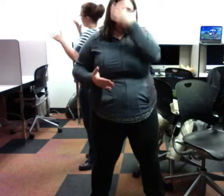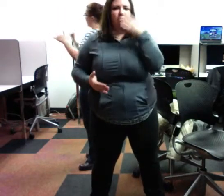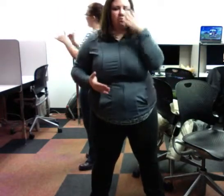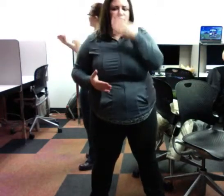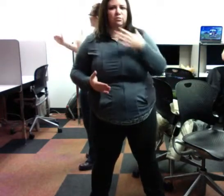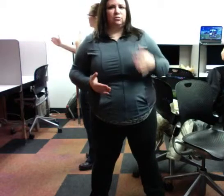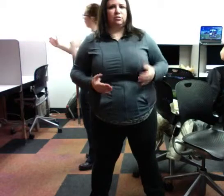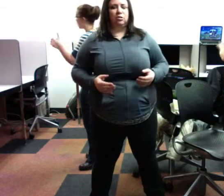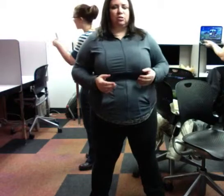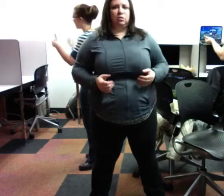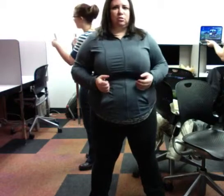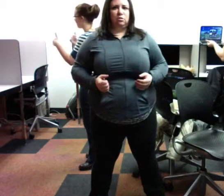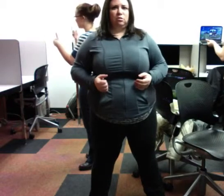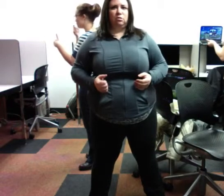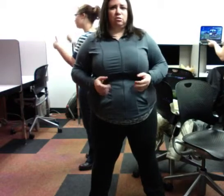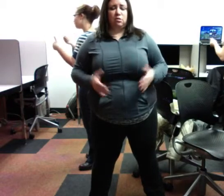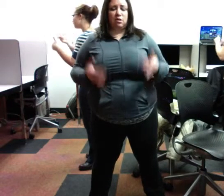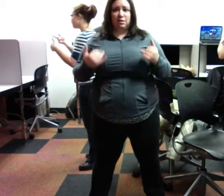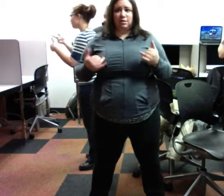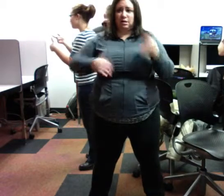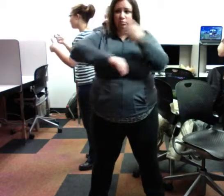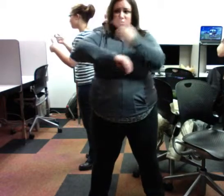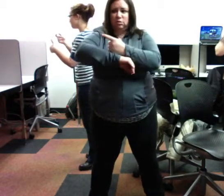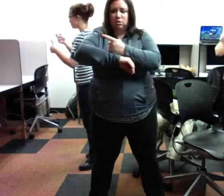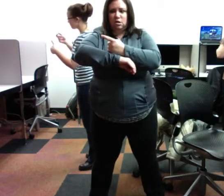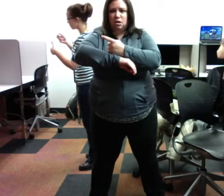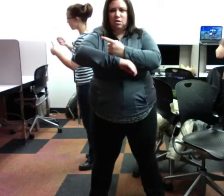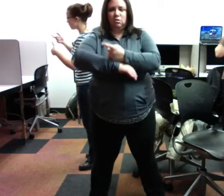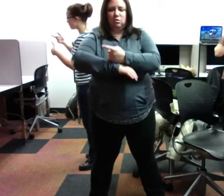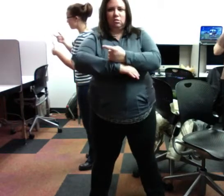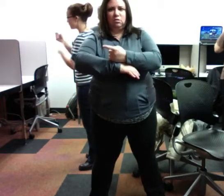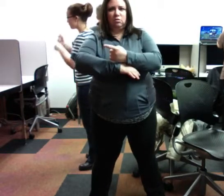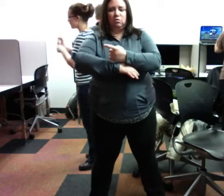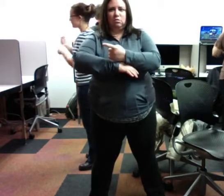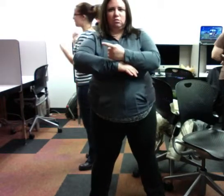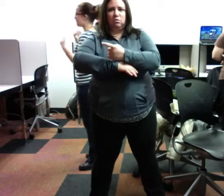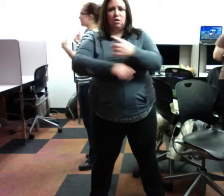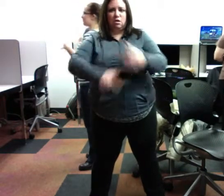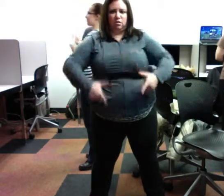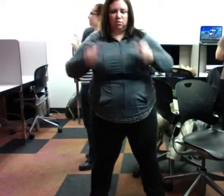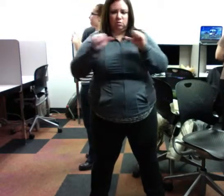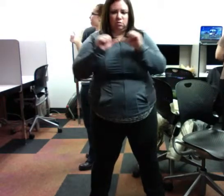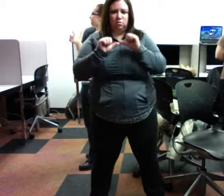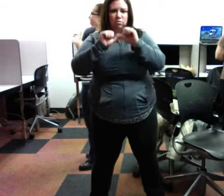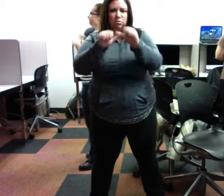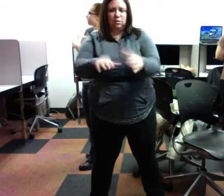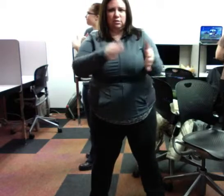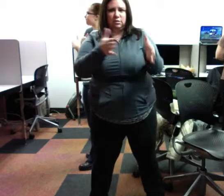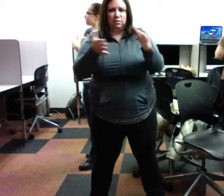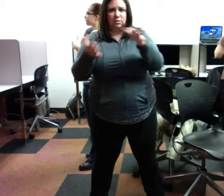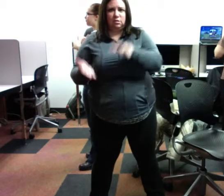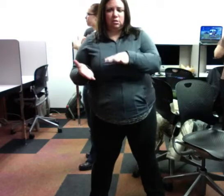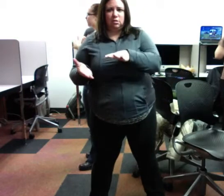now say this to you with a bit more certainty than when death was a useful but purely intellectual concept. No